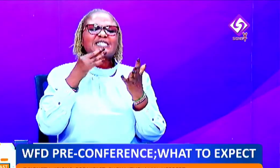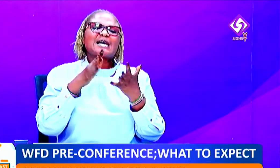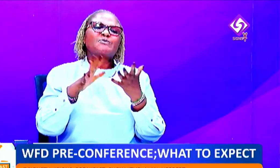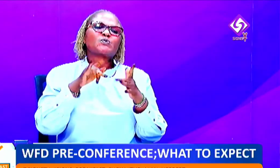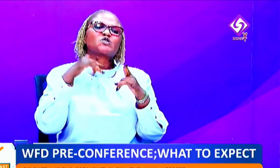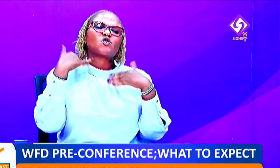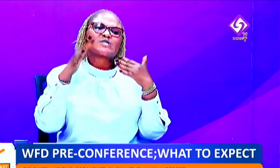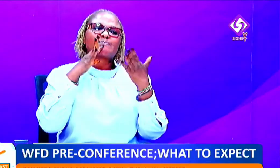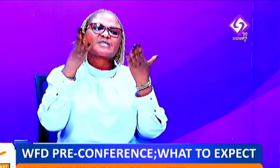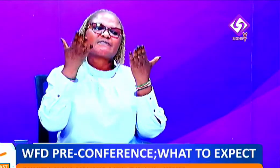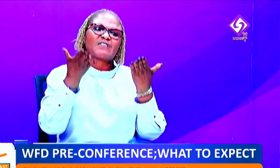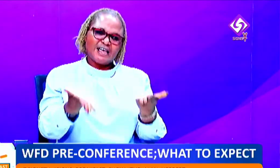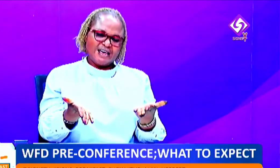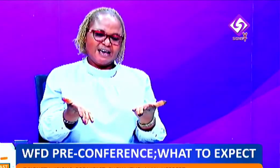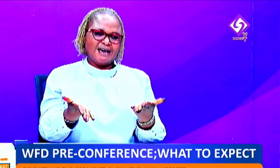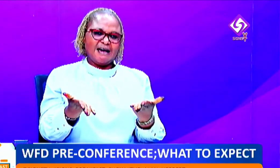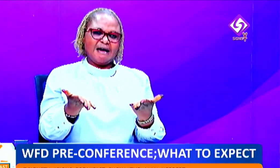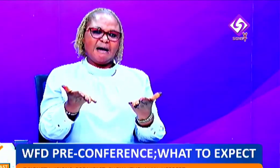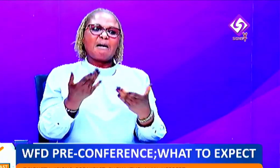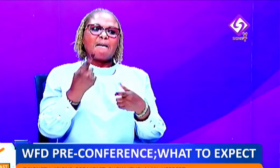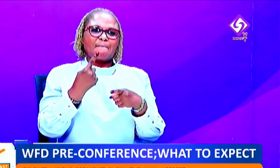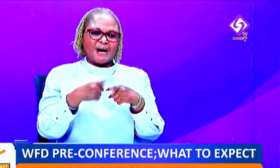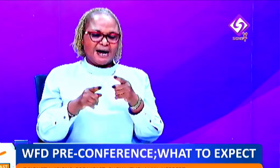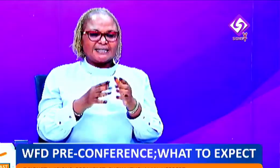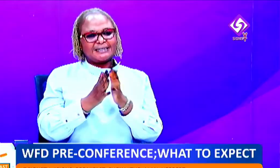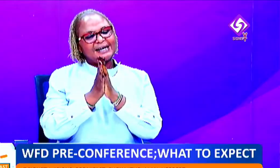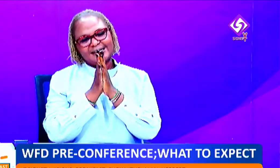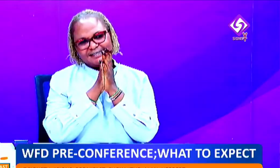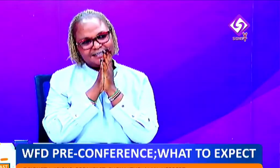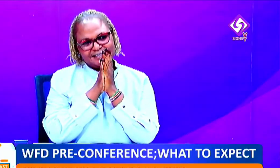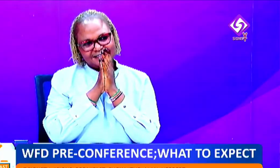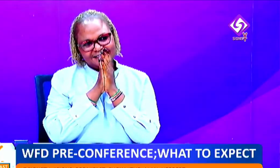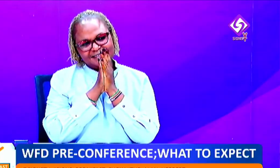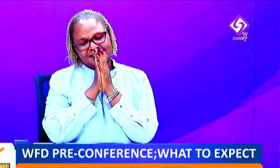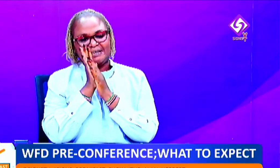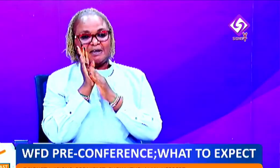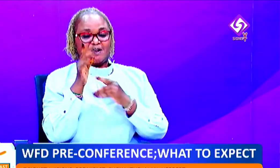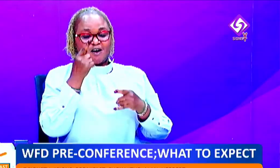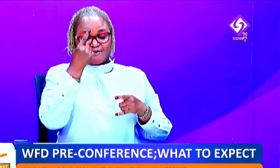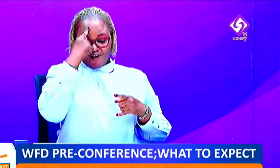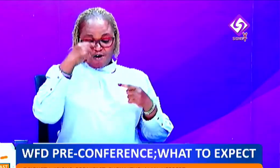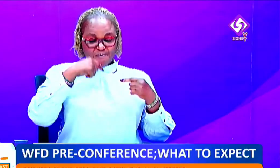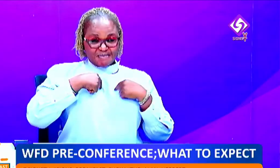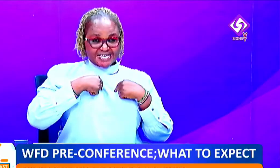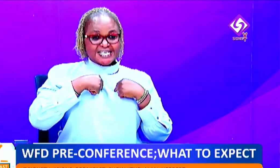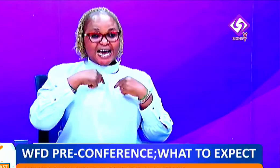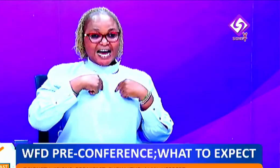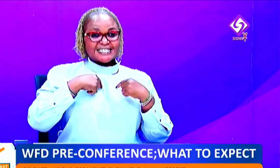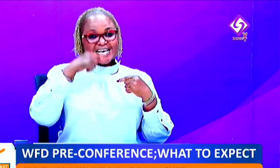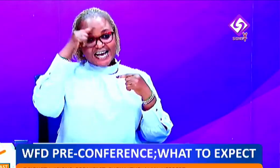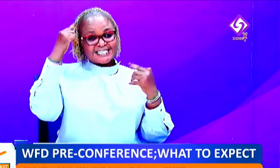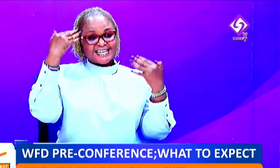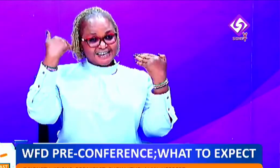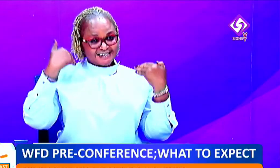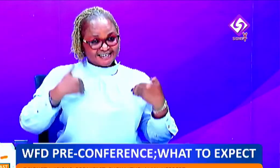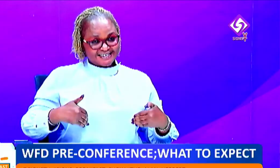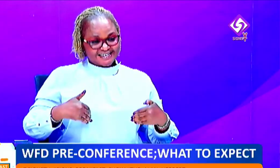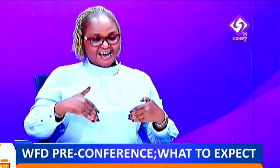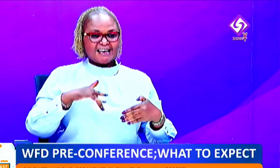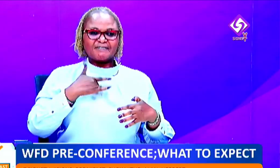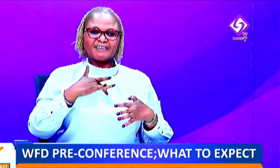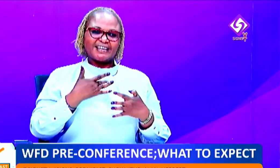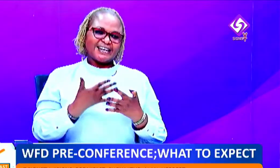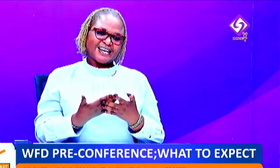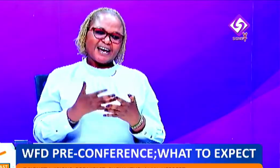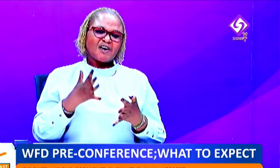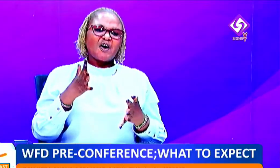fight technology. It already came. It is already there, and it is not leaving anytime soon. For me, as